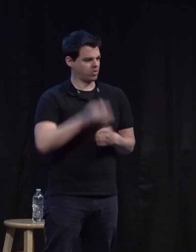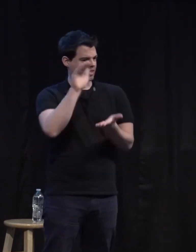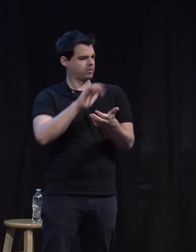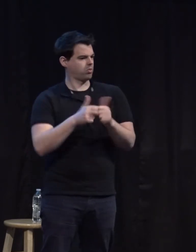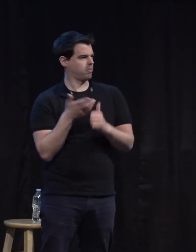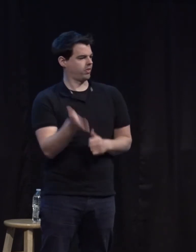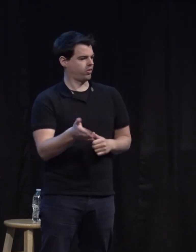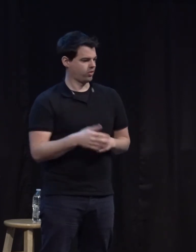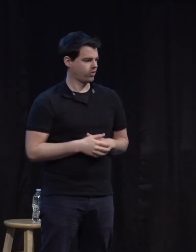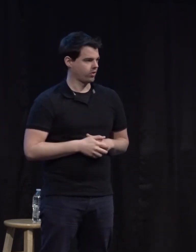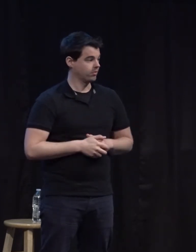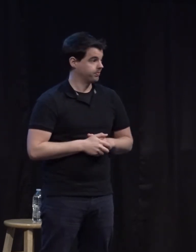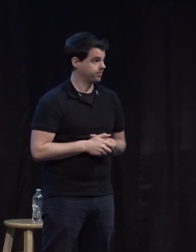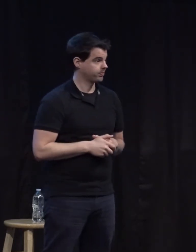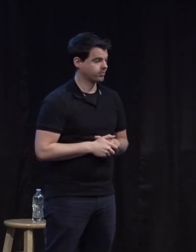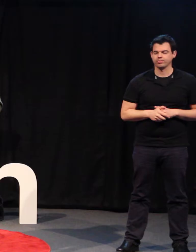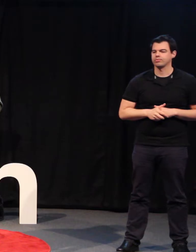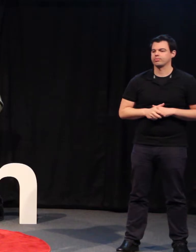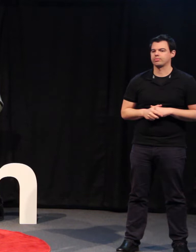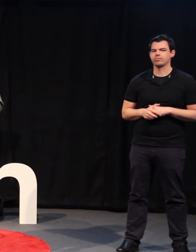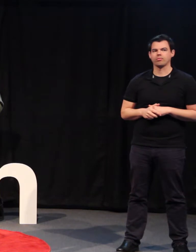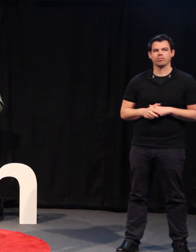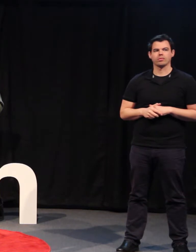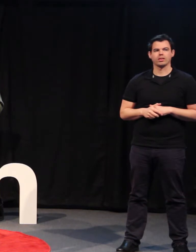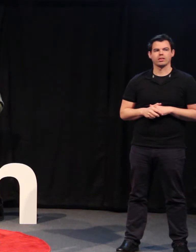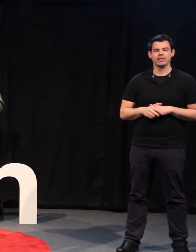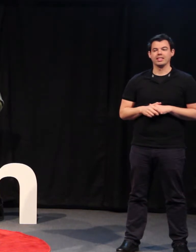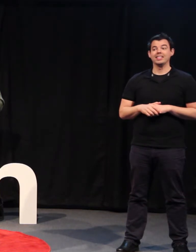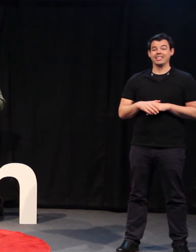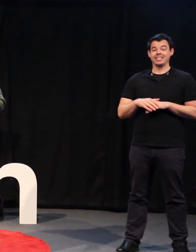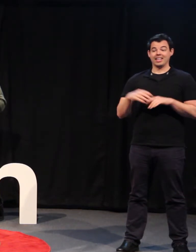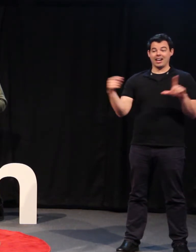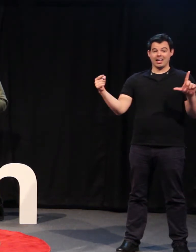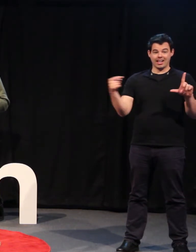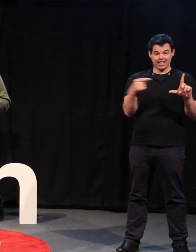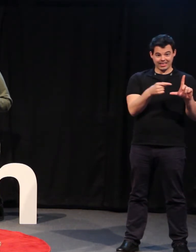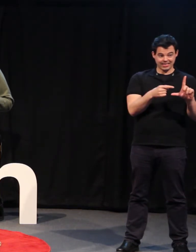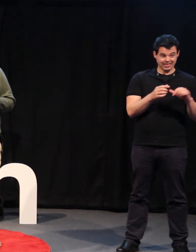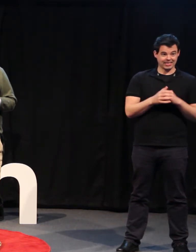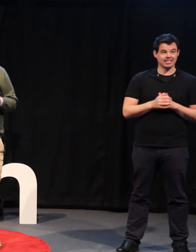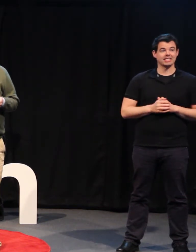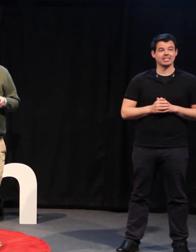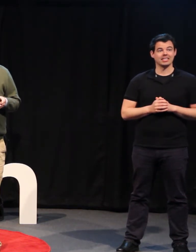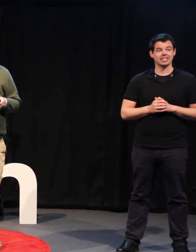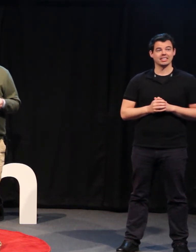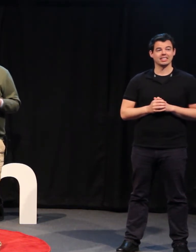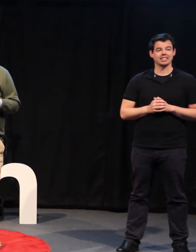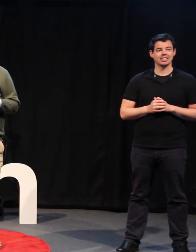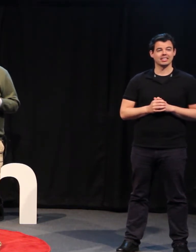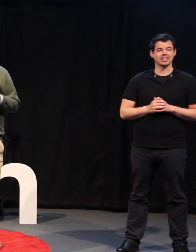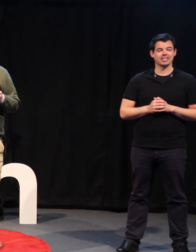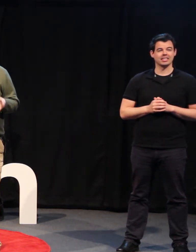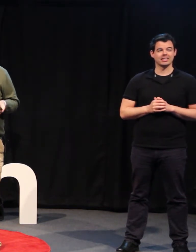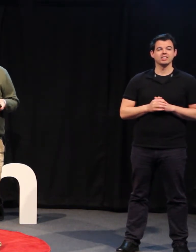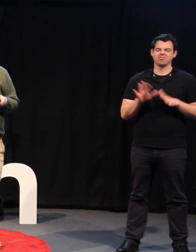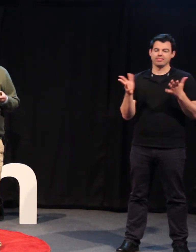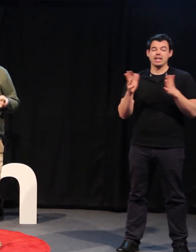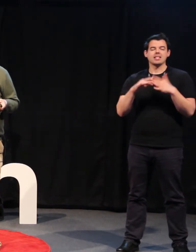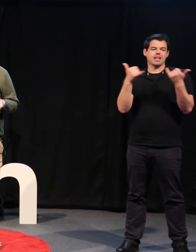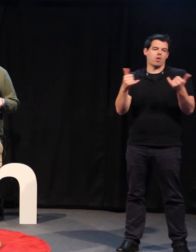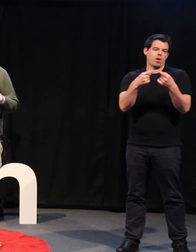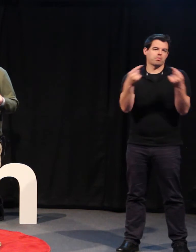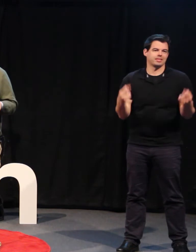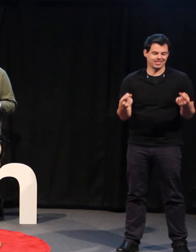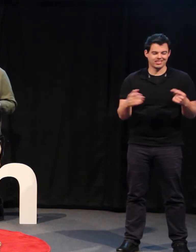problems. This is the one that's more worrisome. Same axis, except this time it's the proportion of